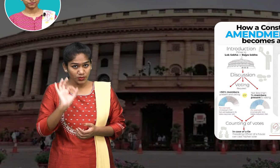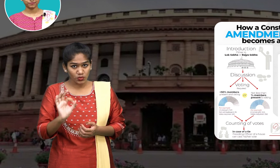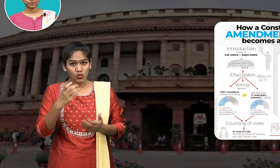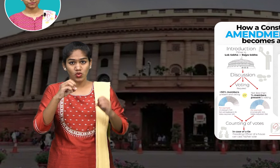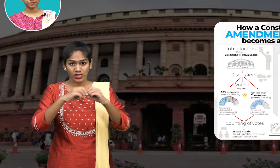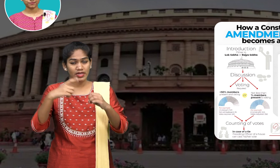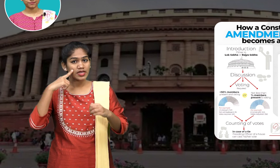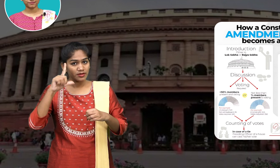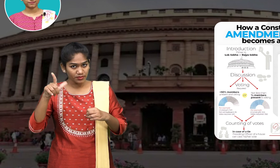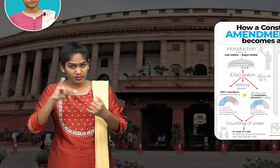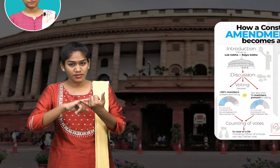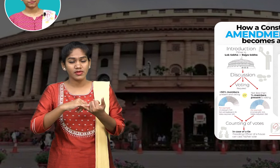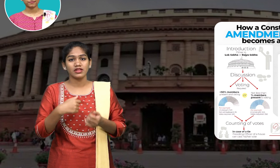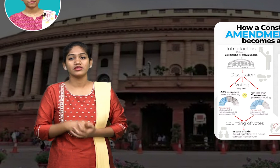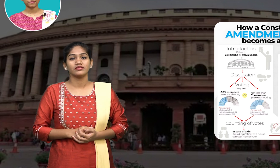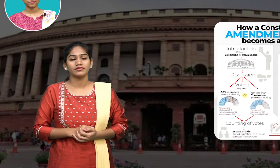bill.